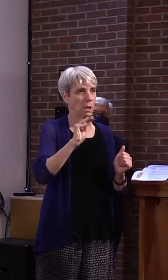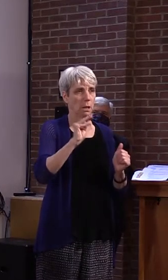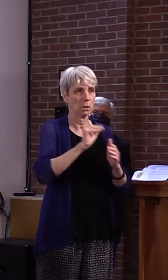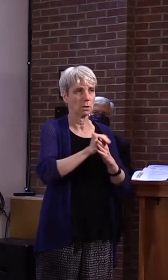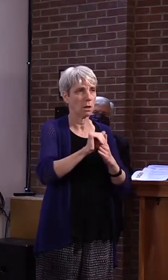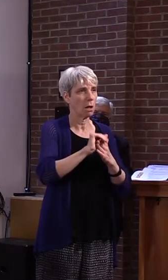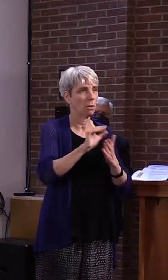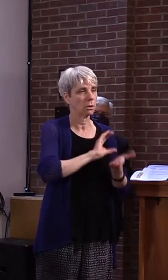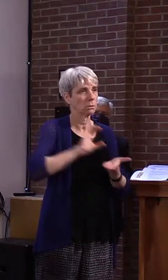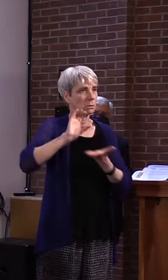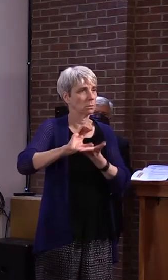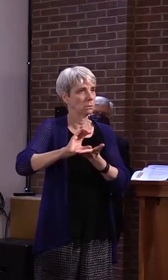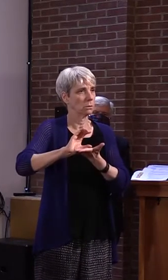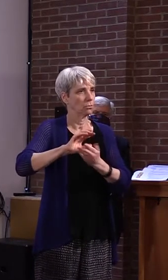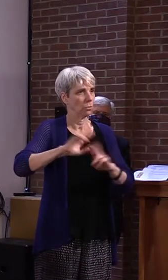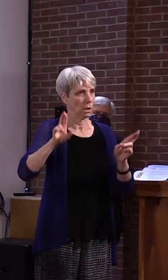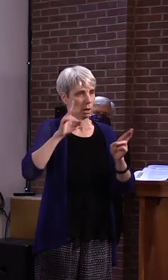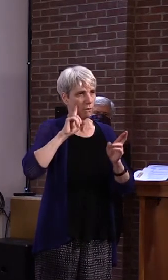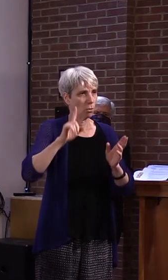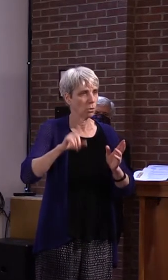aside for education.